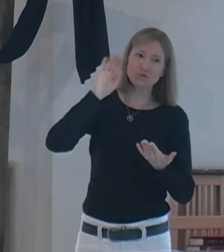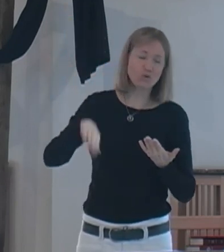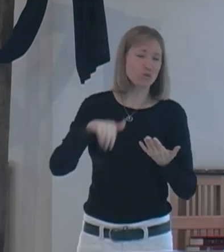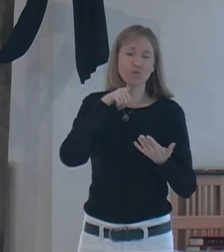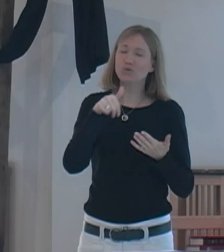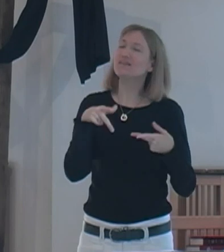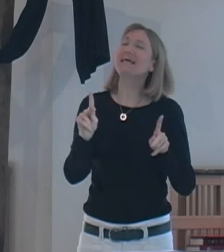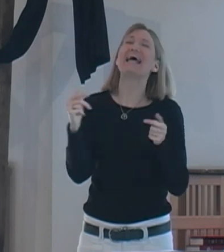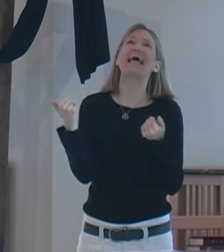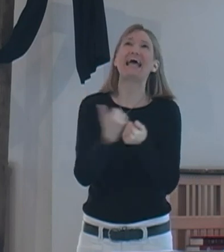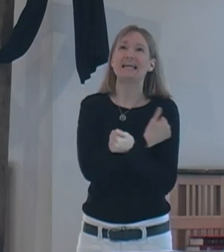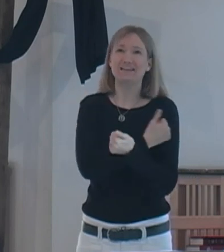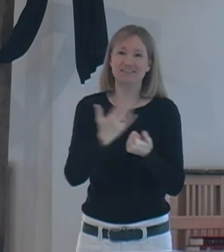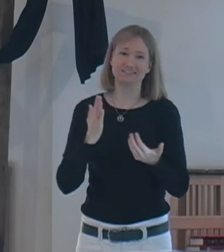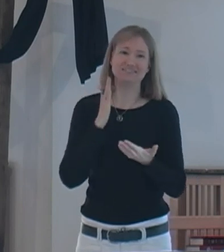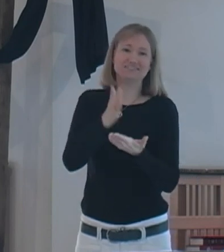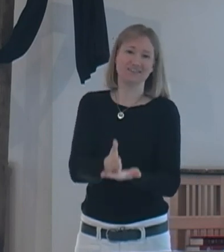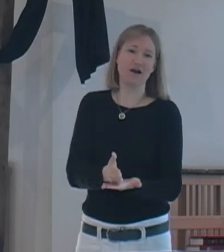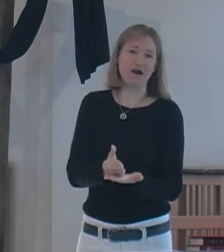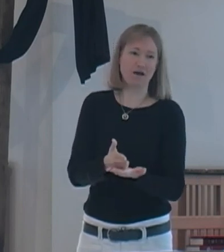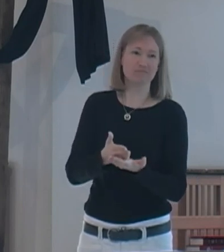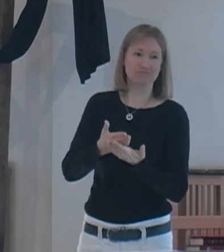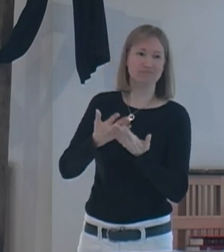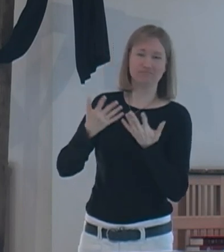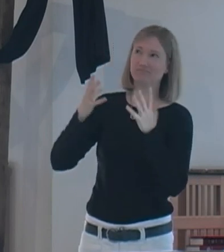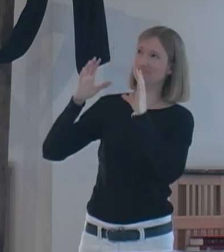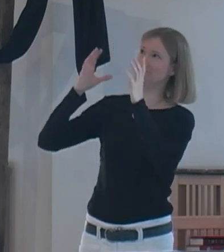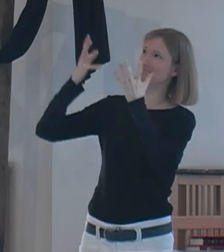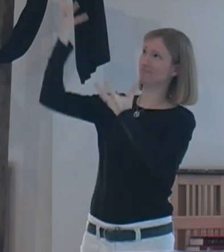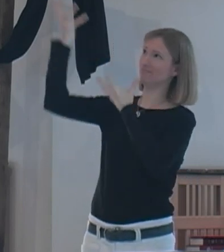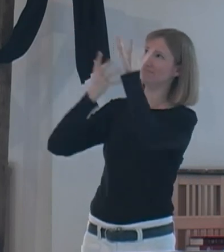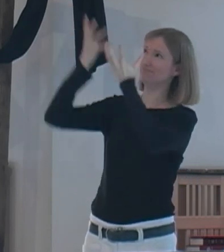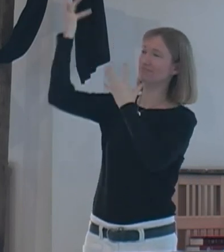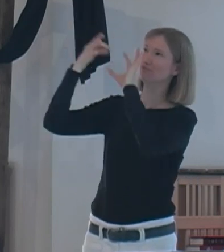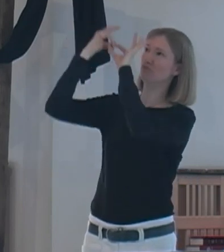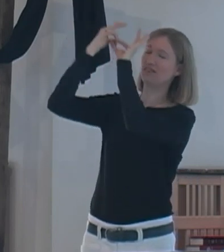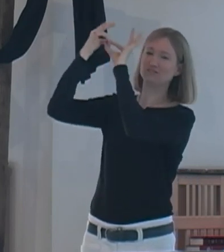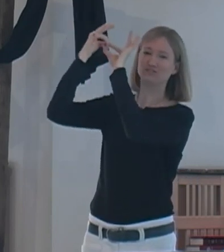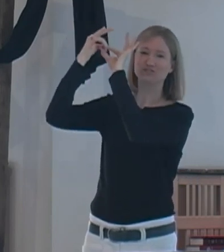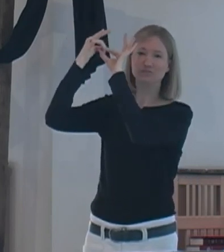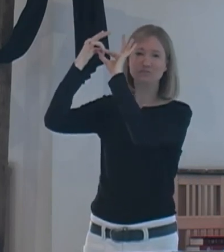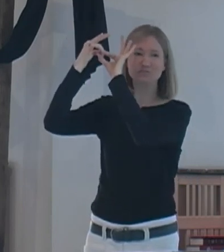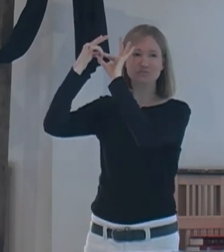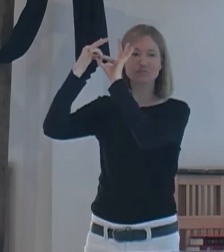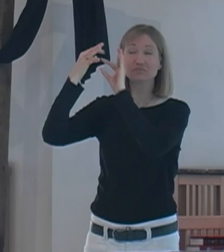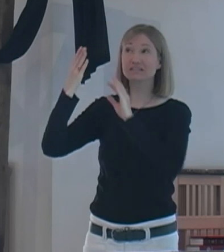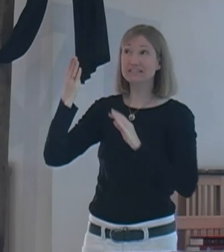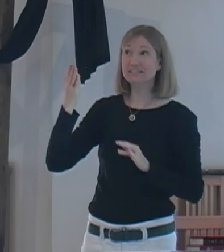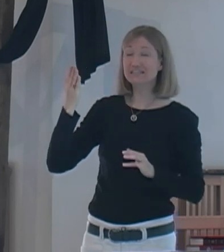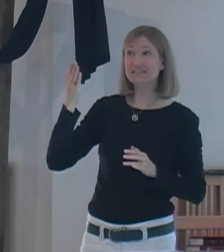anything else get in the way either. Because you were made by him to be with